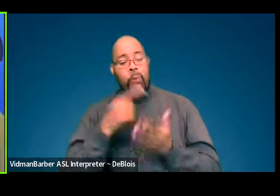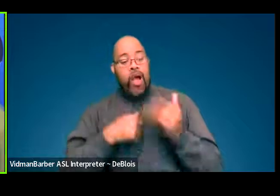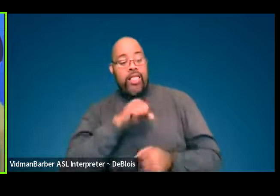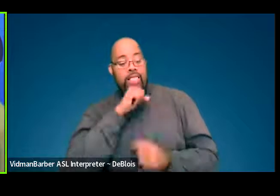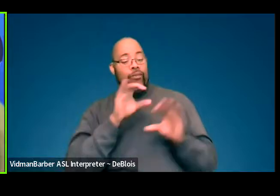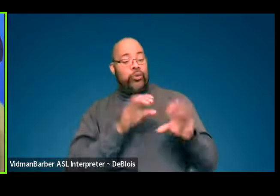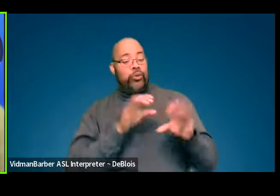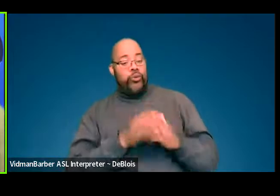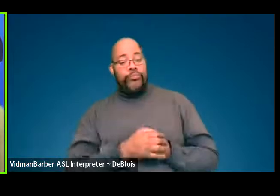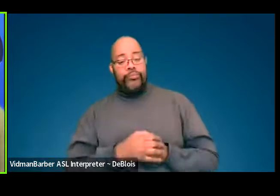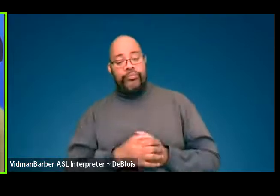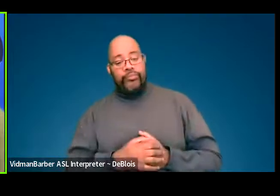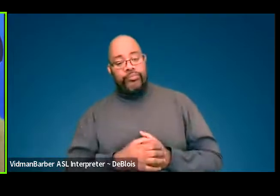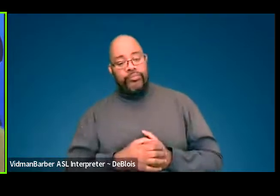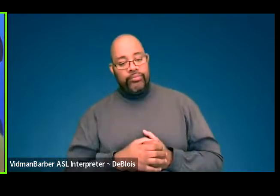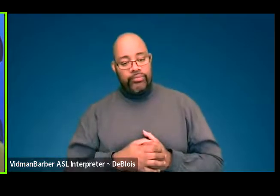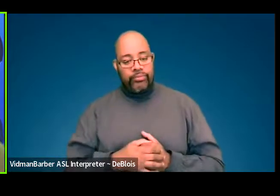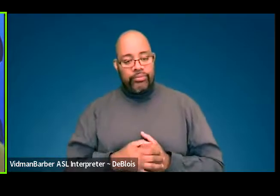love to do.